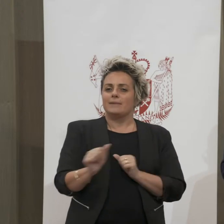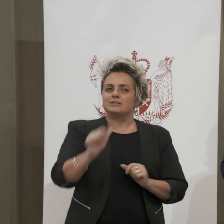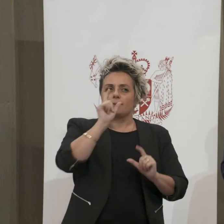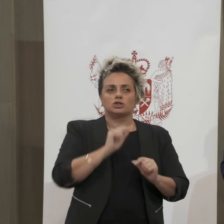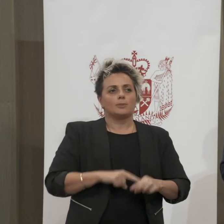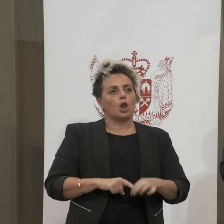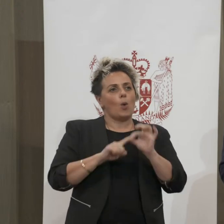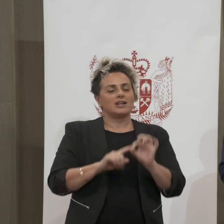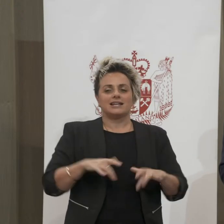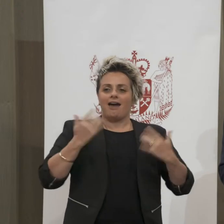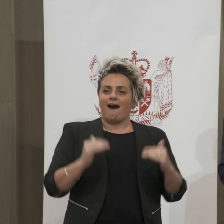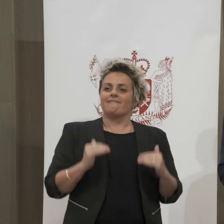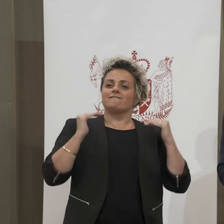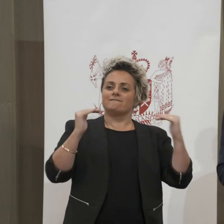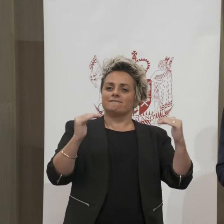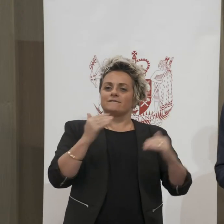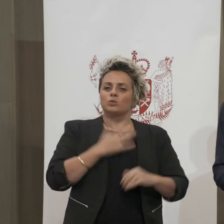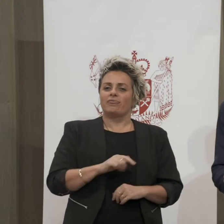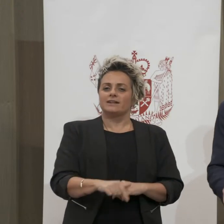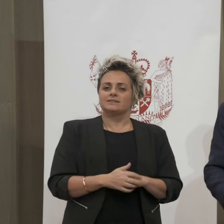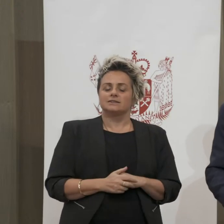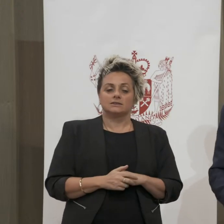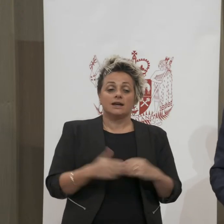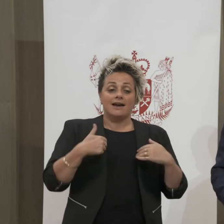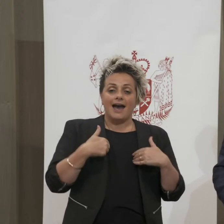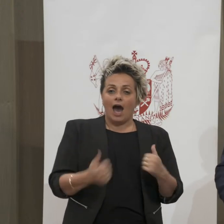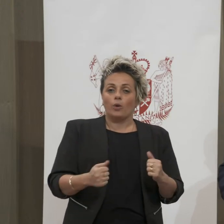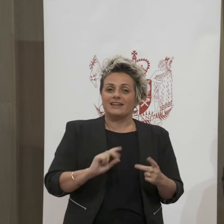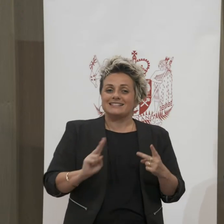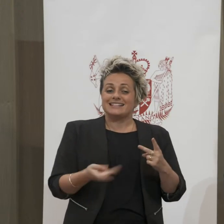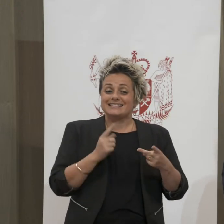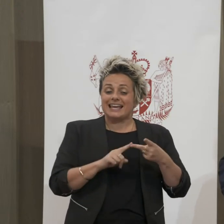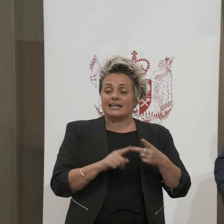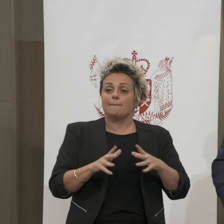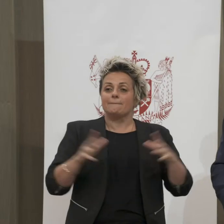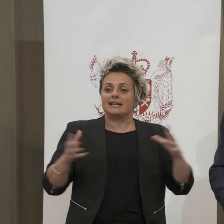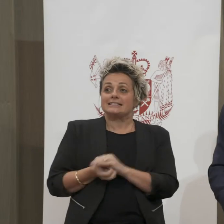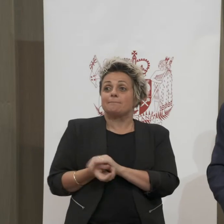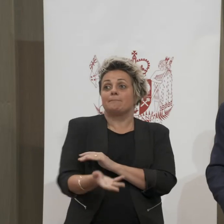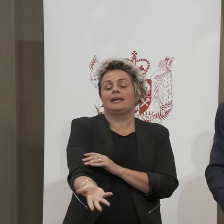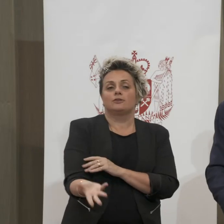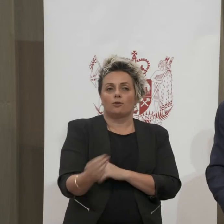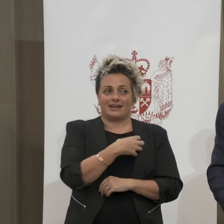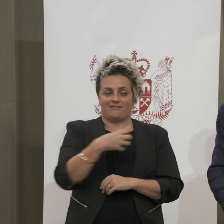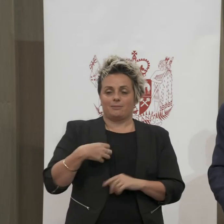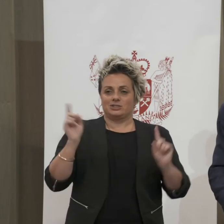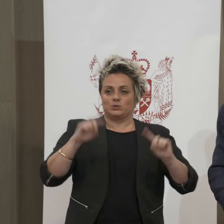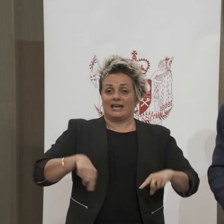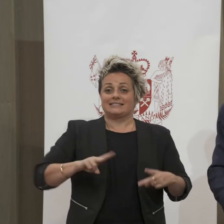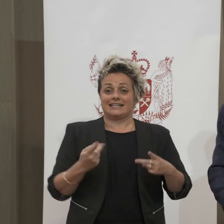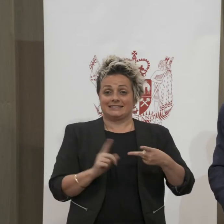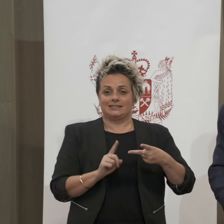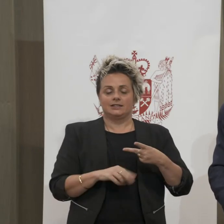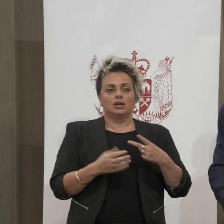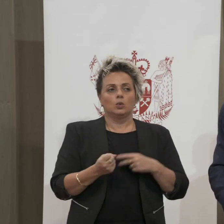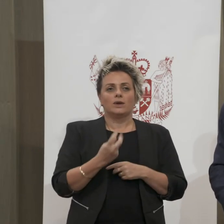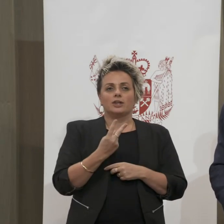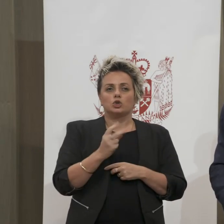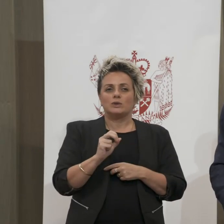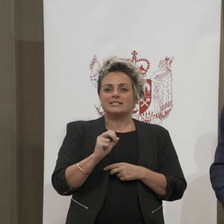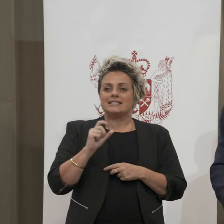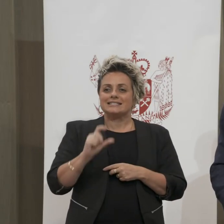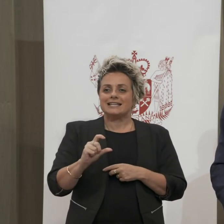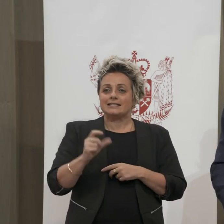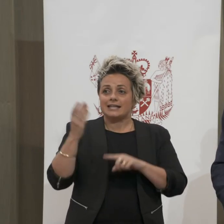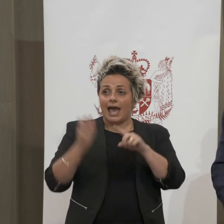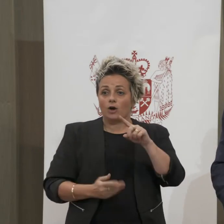possible quality of life. Health is the second biggest spend by the government today, with 20 cents in